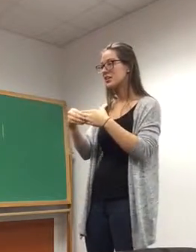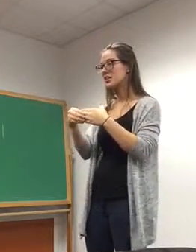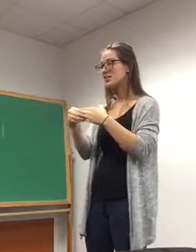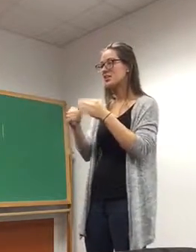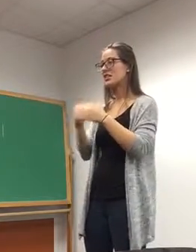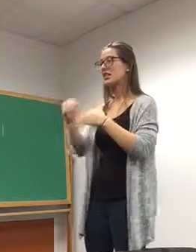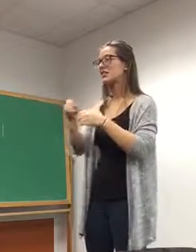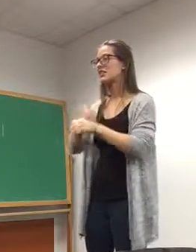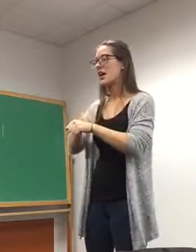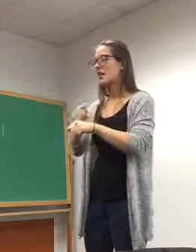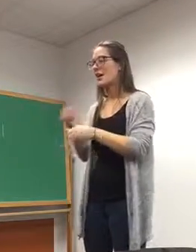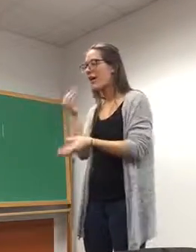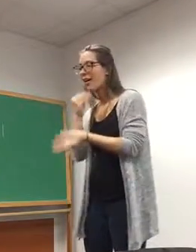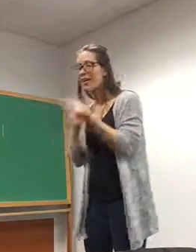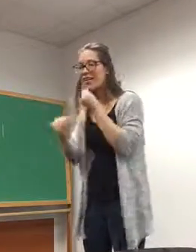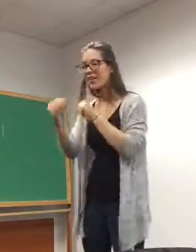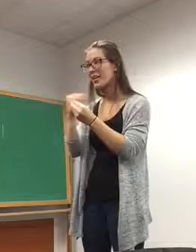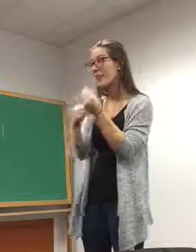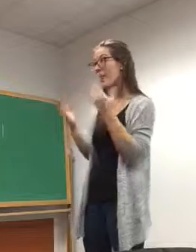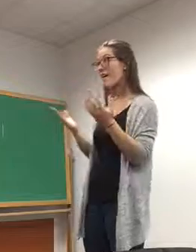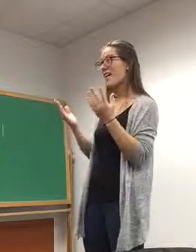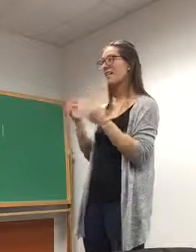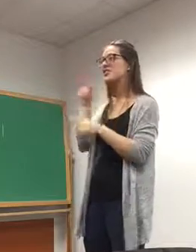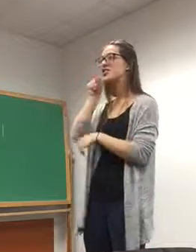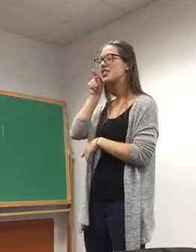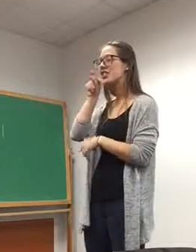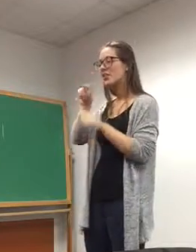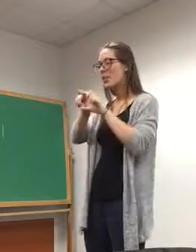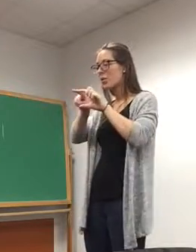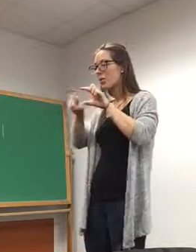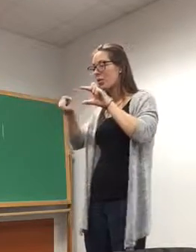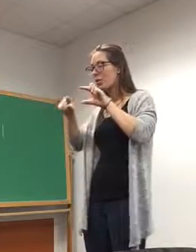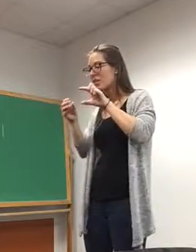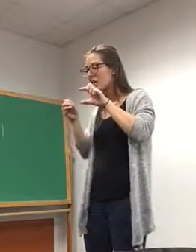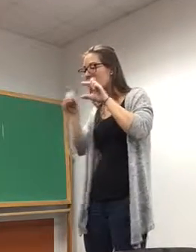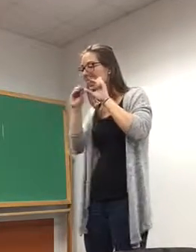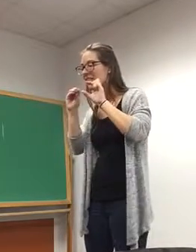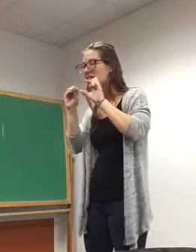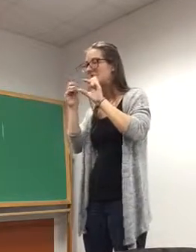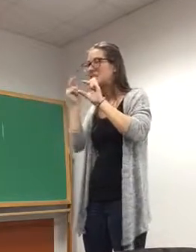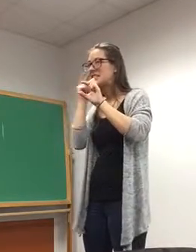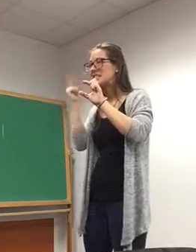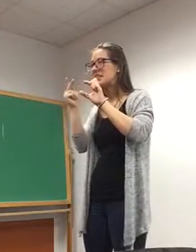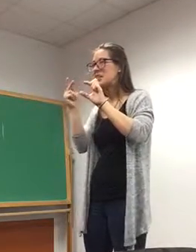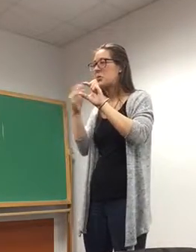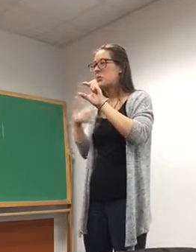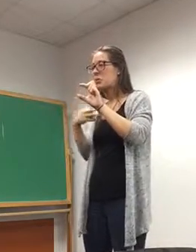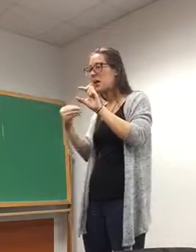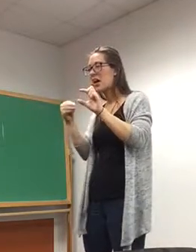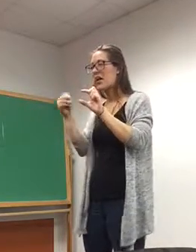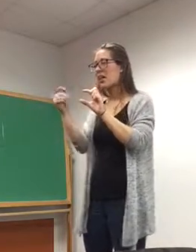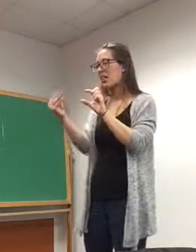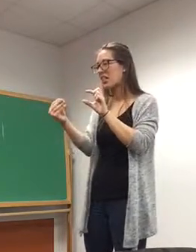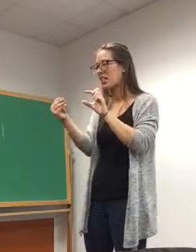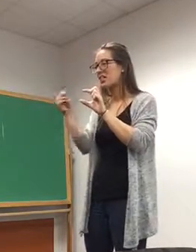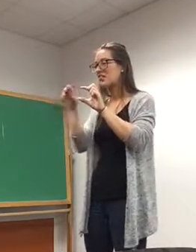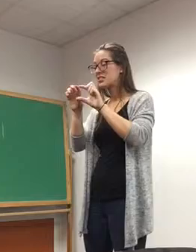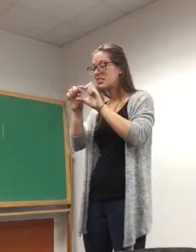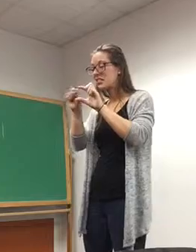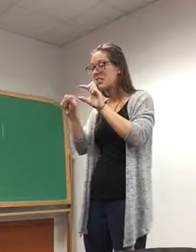down to the very tip of the breast there, and you got that white rubbery stuff. Ooh, yeah, that's it. That's the cartilage. Ooh's the cartilage. Now, let's